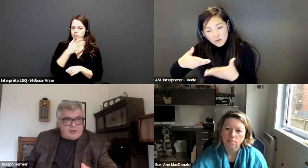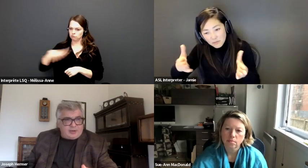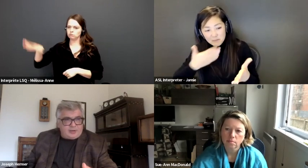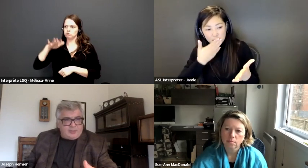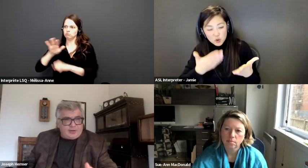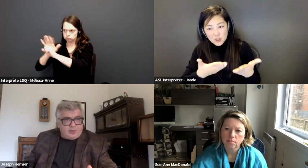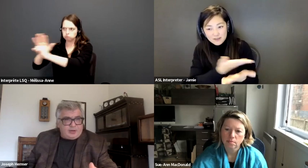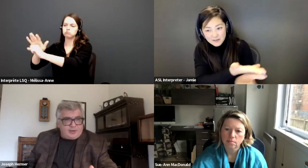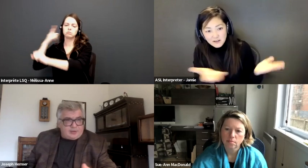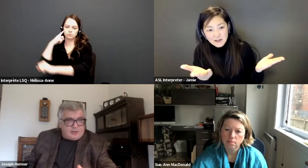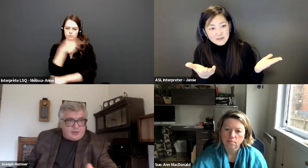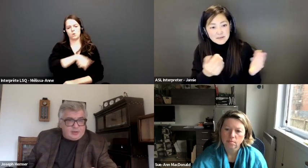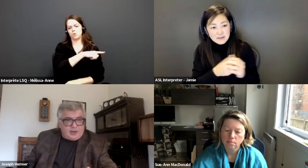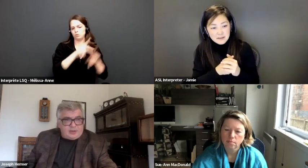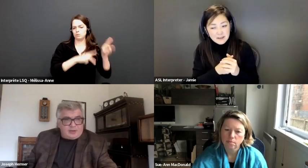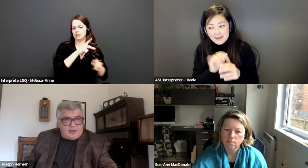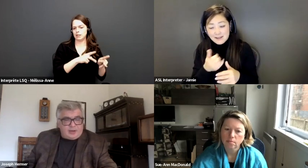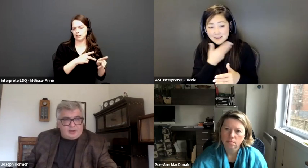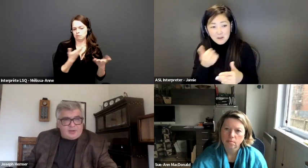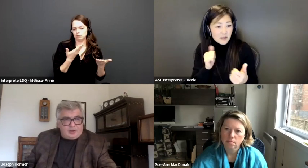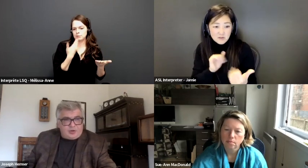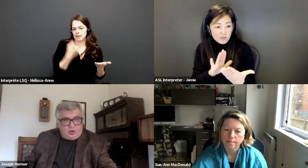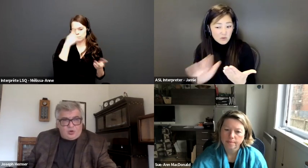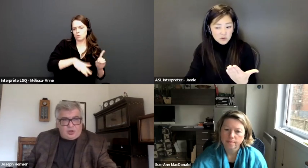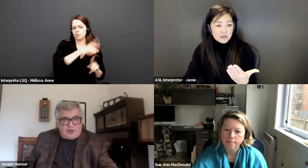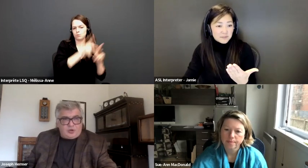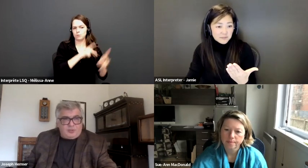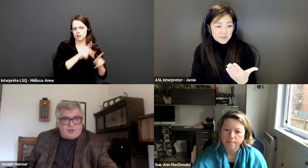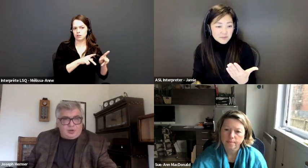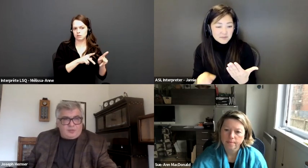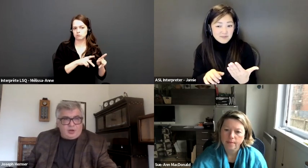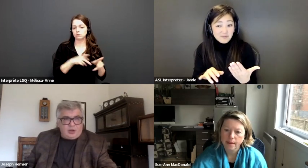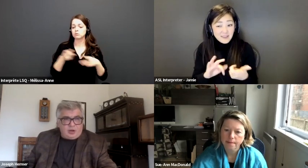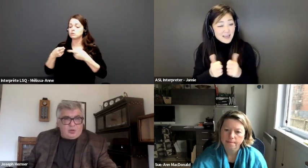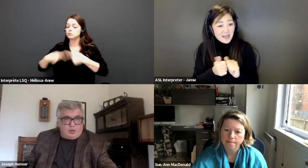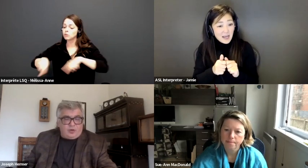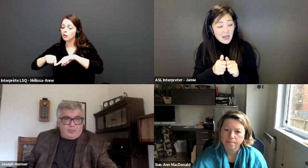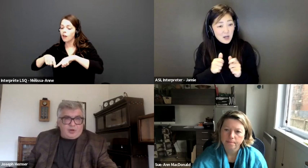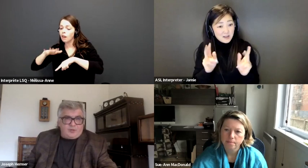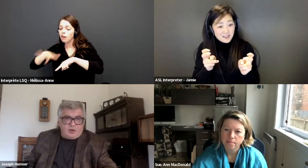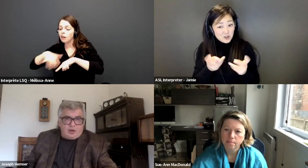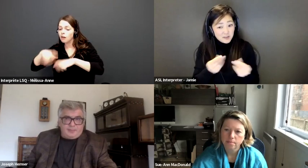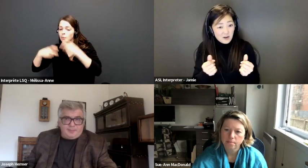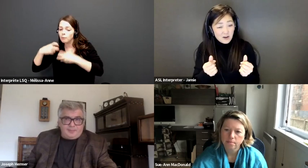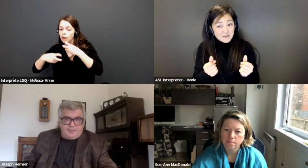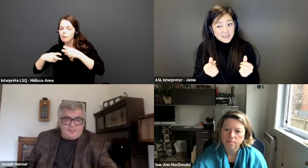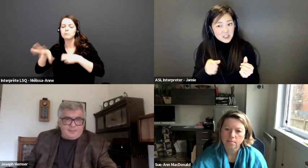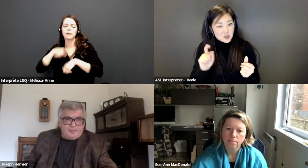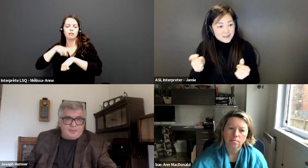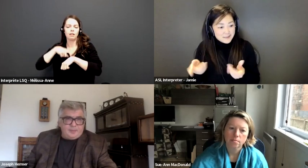And this is the best way that the issue locally is going to be solved over a period of time.